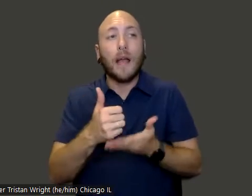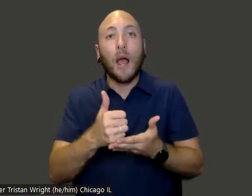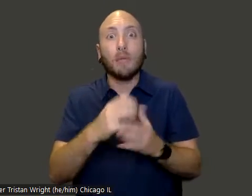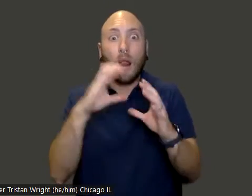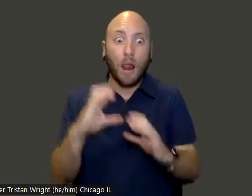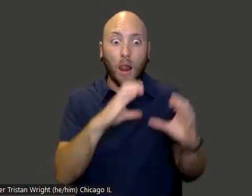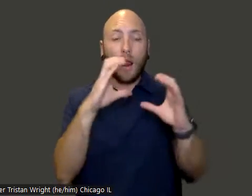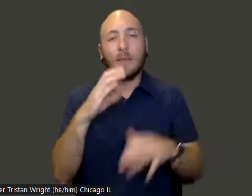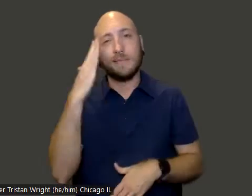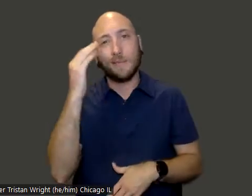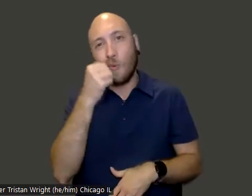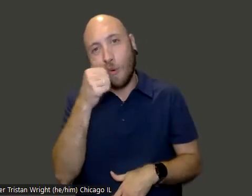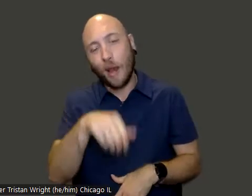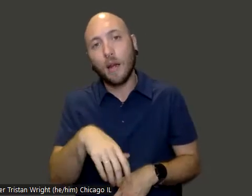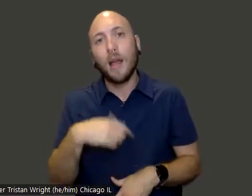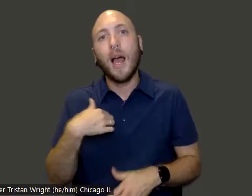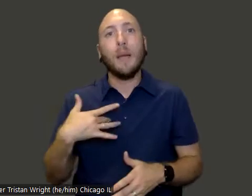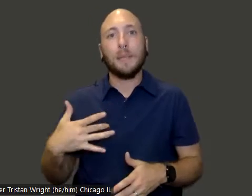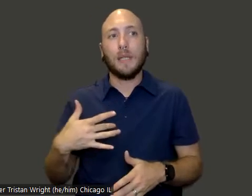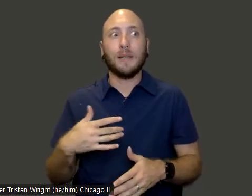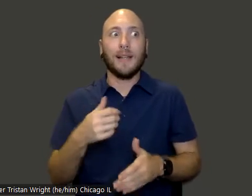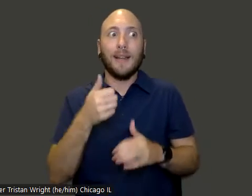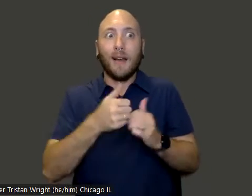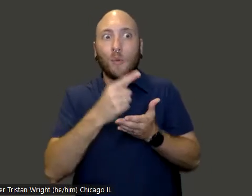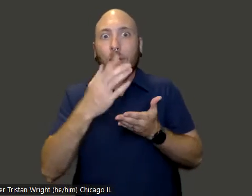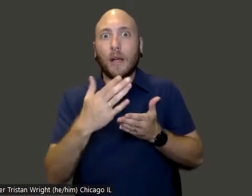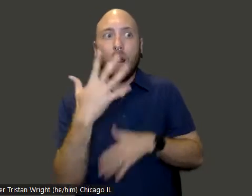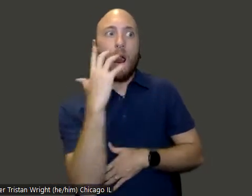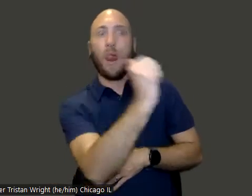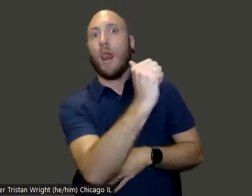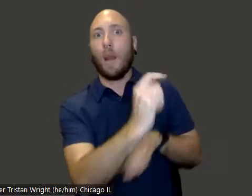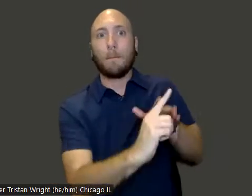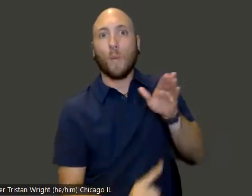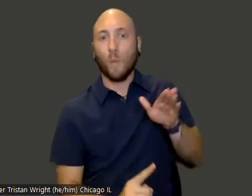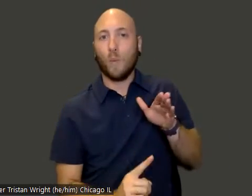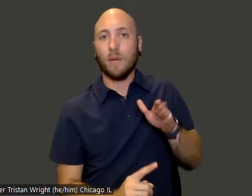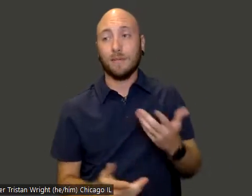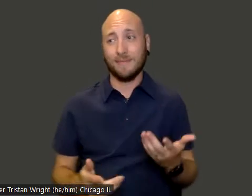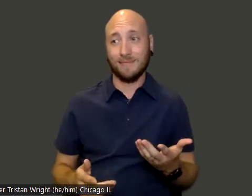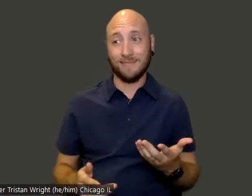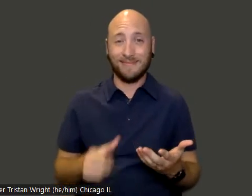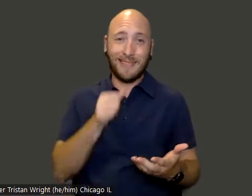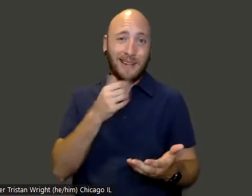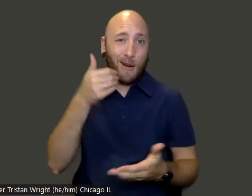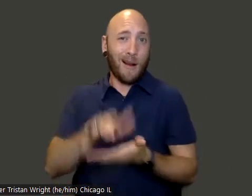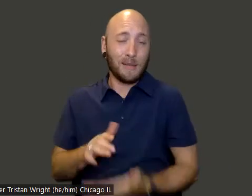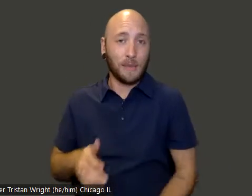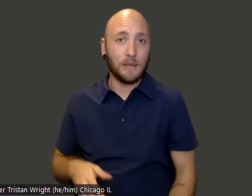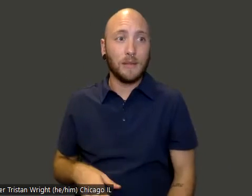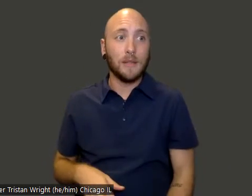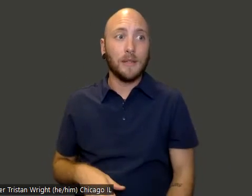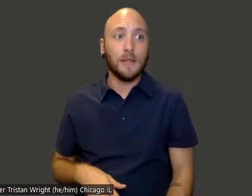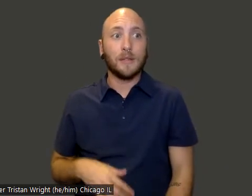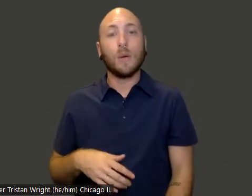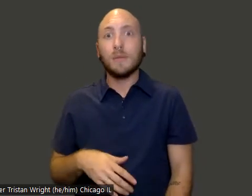entire weekends. This is good husband material, right? Um, and so I, like my dad, that I never wanted